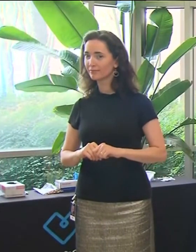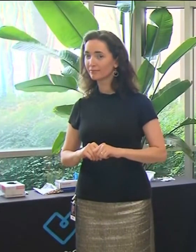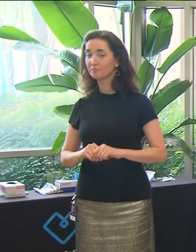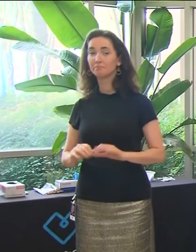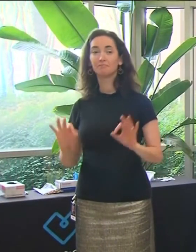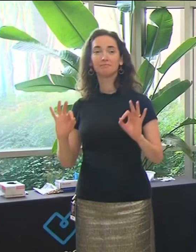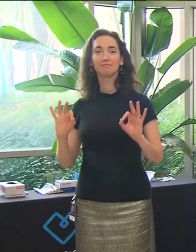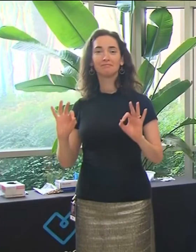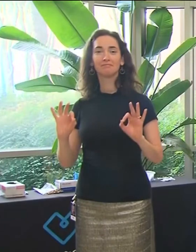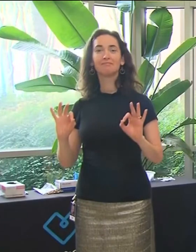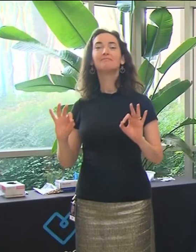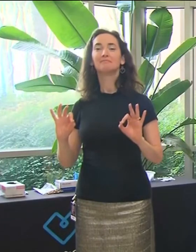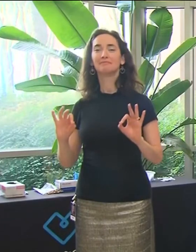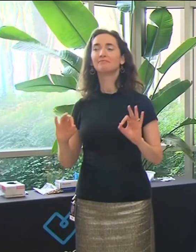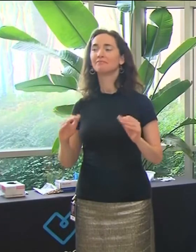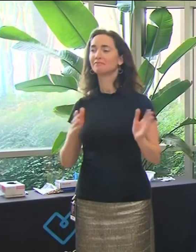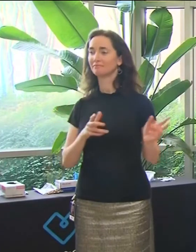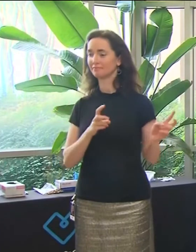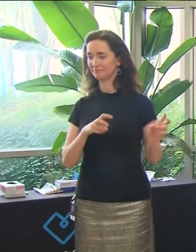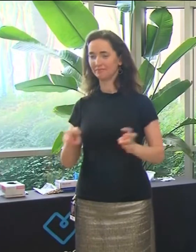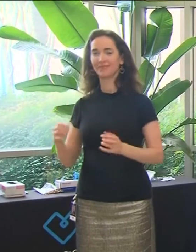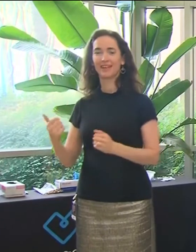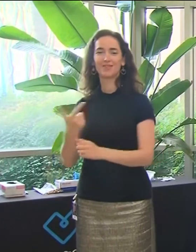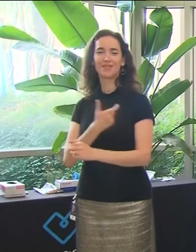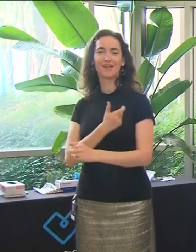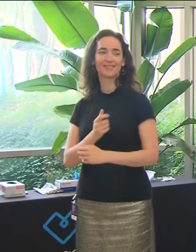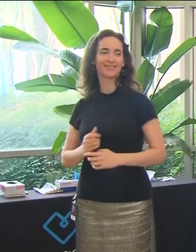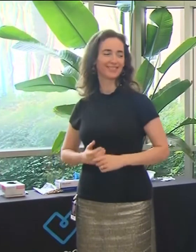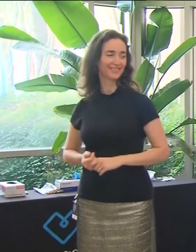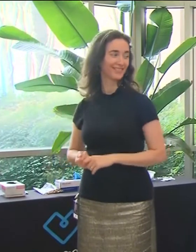All right. Well, we're going to proceed over and get our shots.